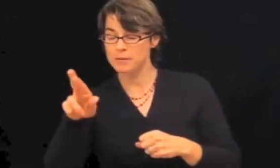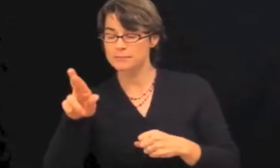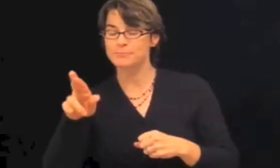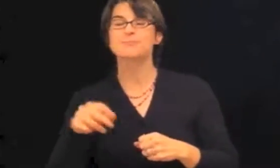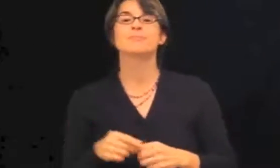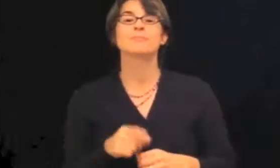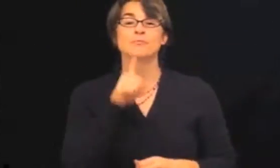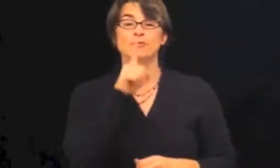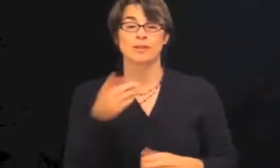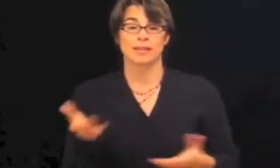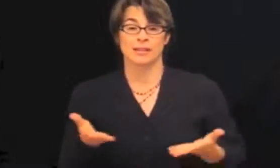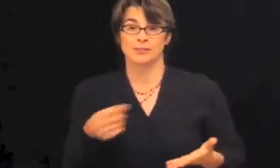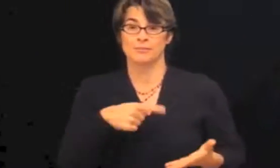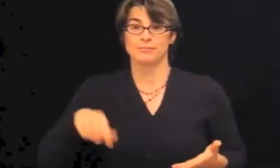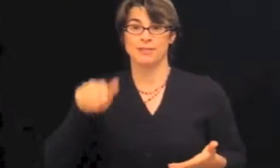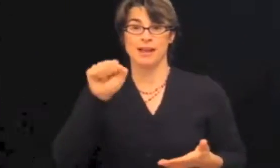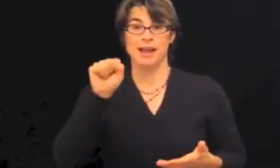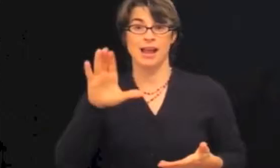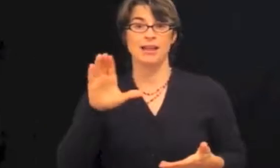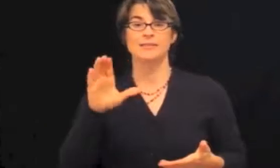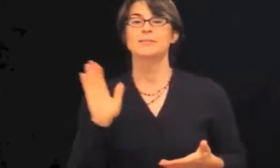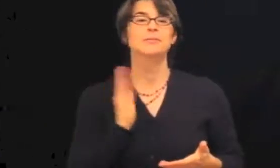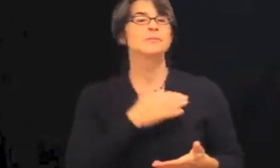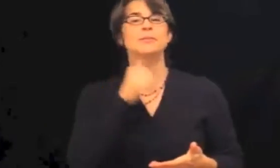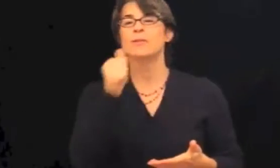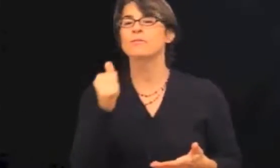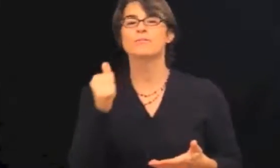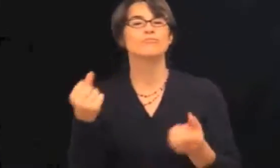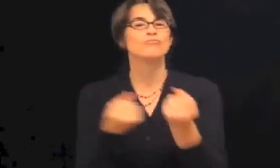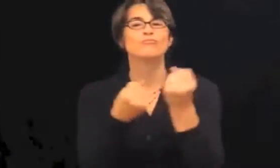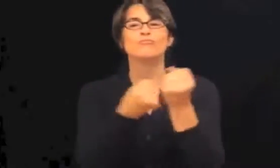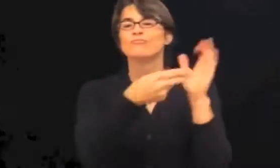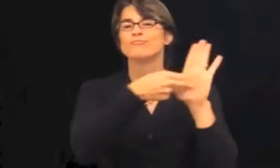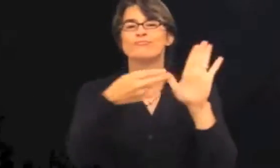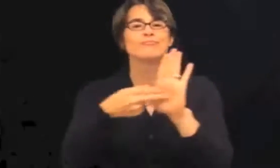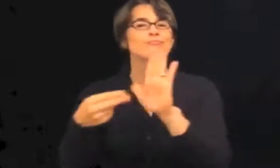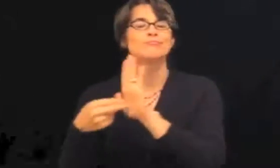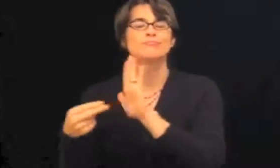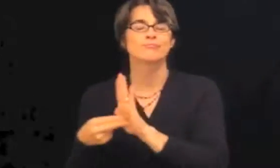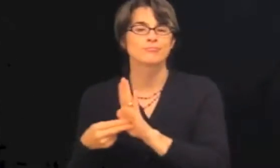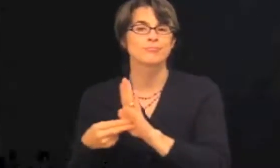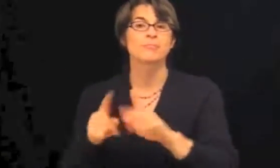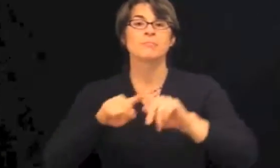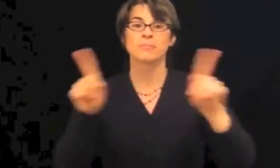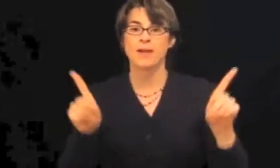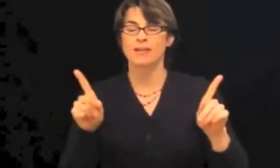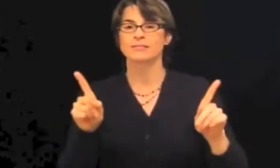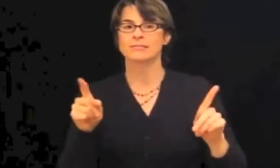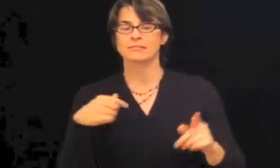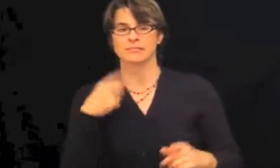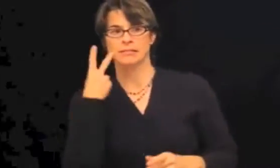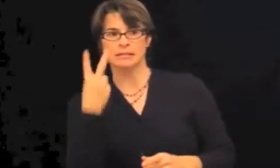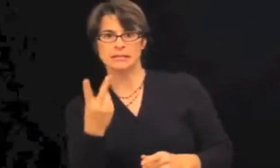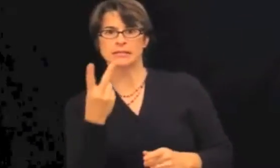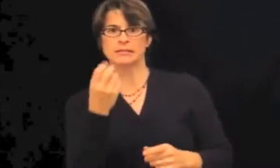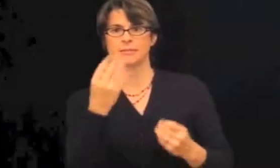People watched her and wondered, maybe she has bipolar disorder. All of us here at ASC, we do not support labeling